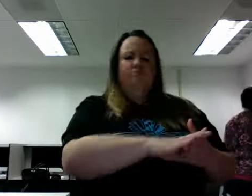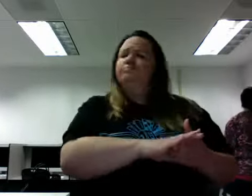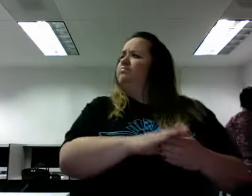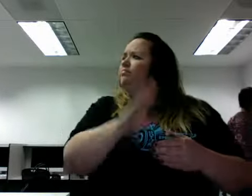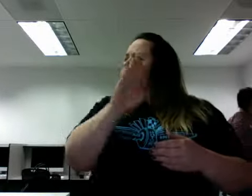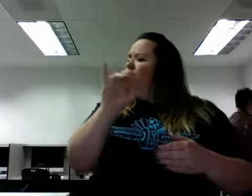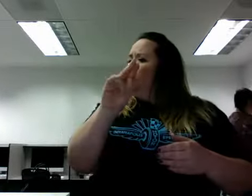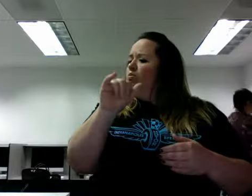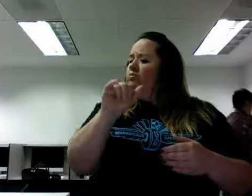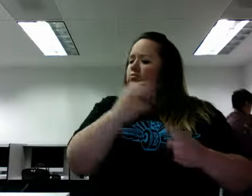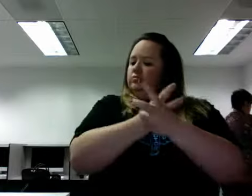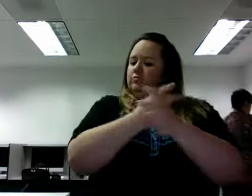down.